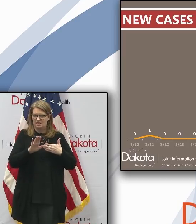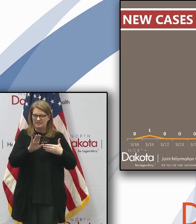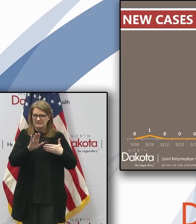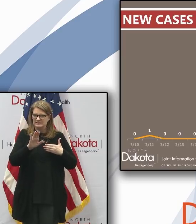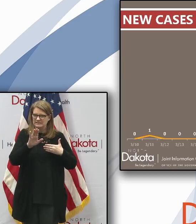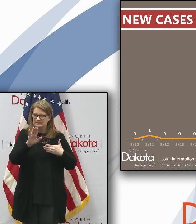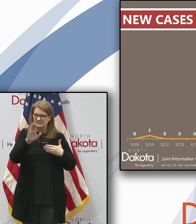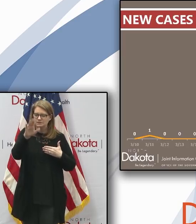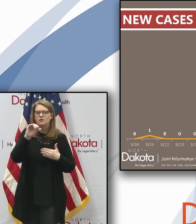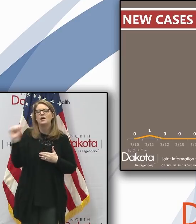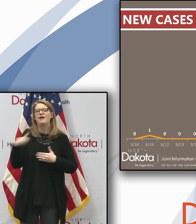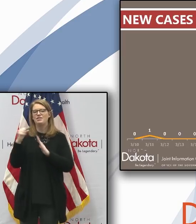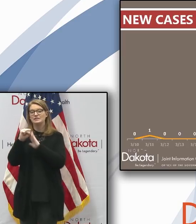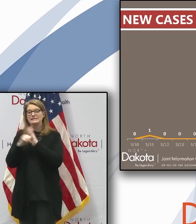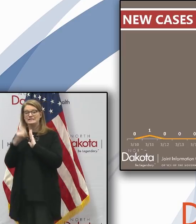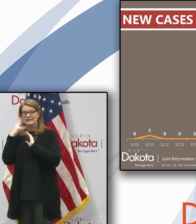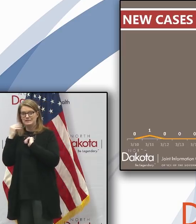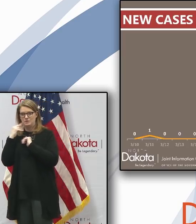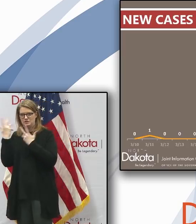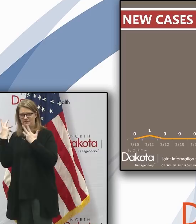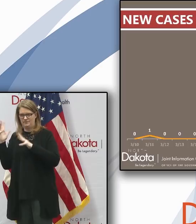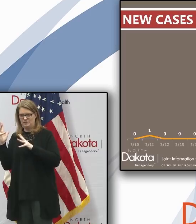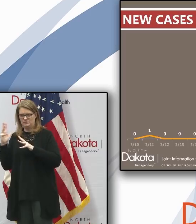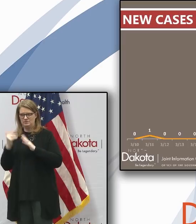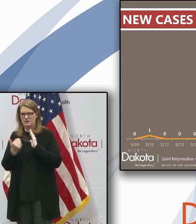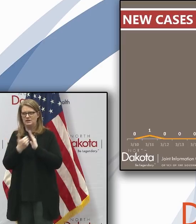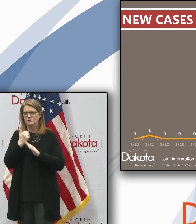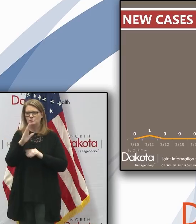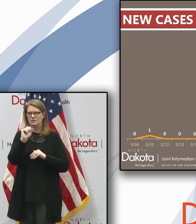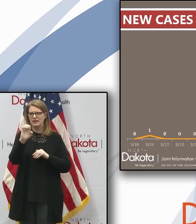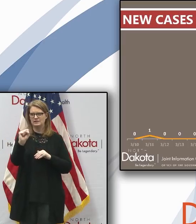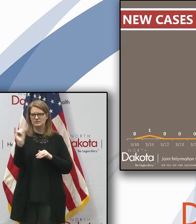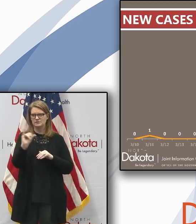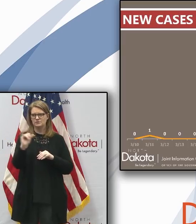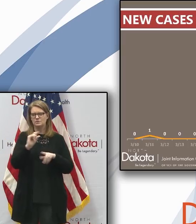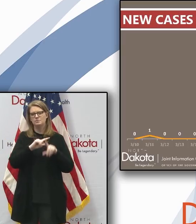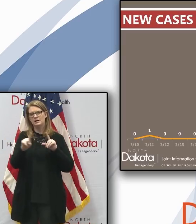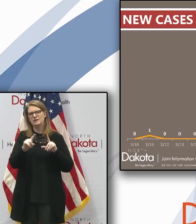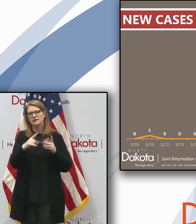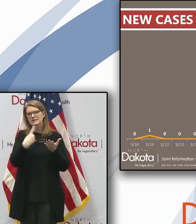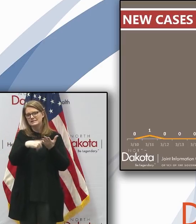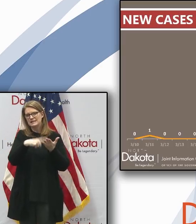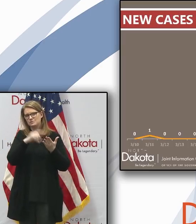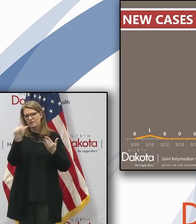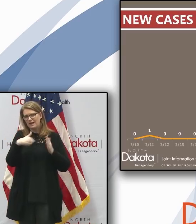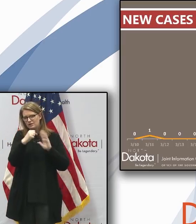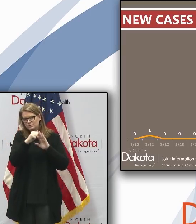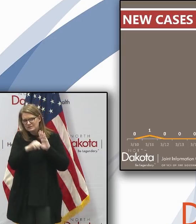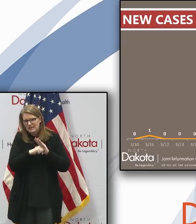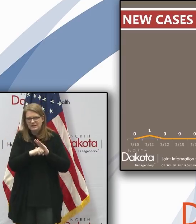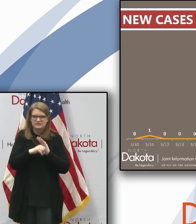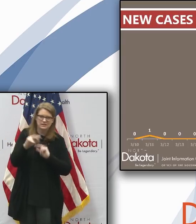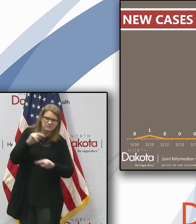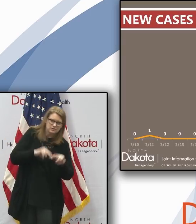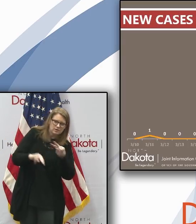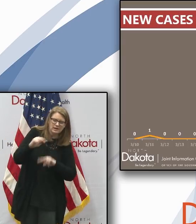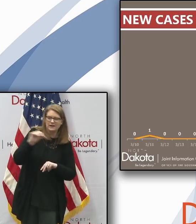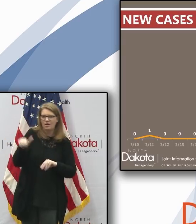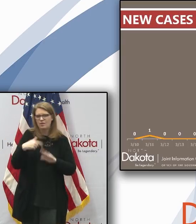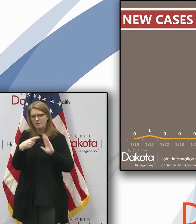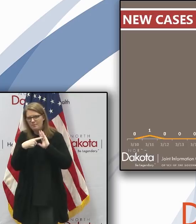states have seen in terms of increase in new cases. But in talking to other states and looking at other models that have been